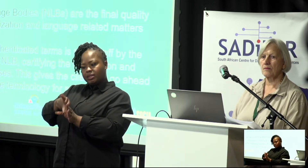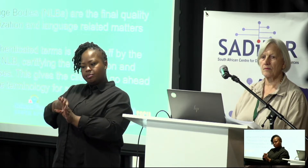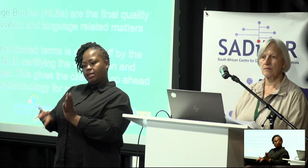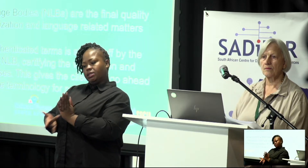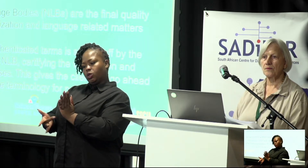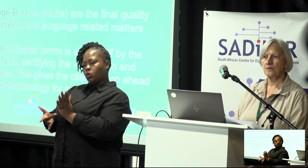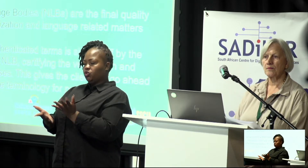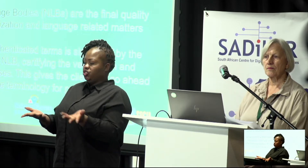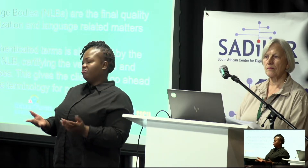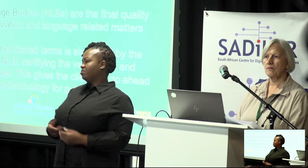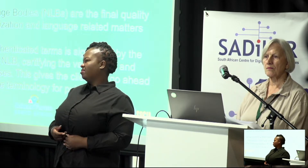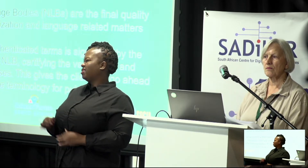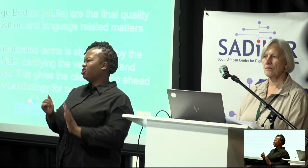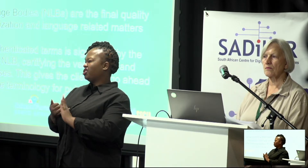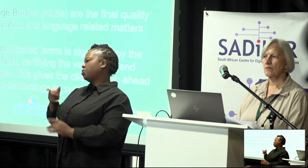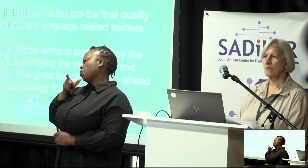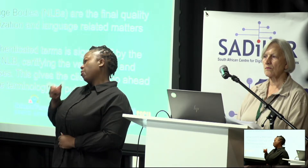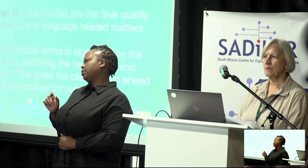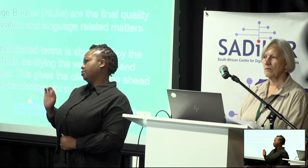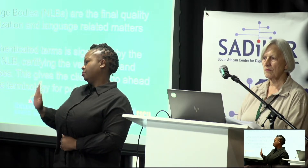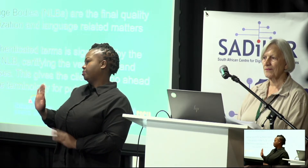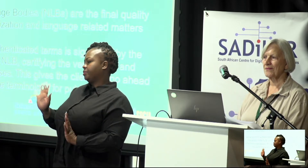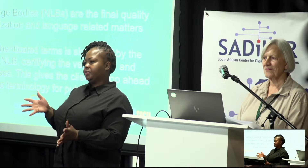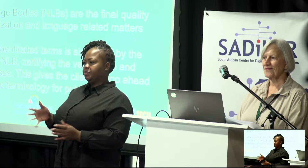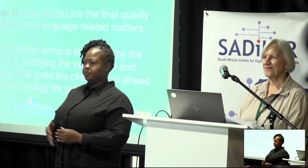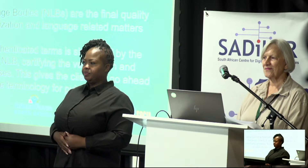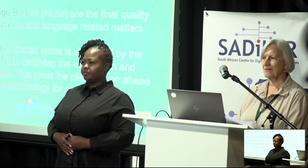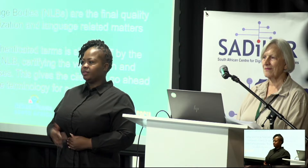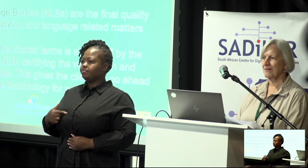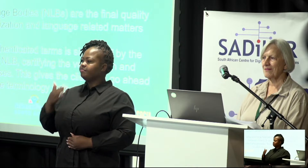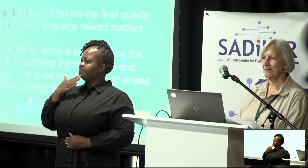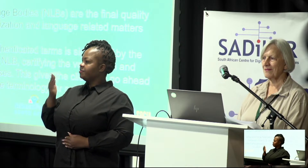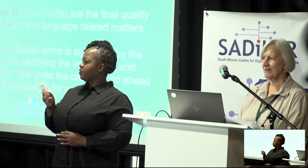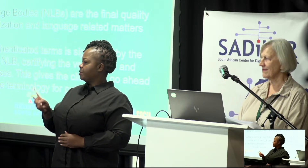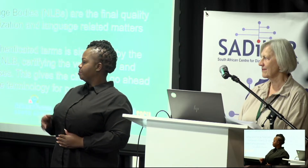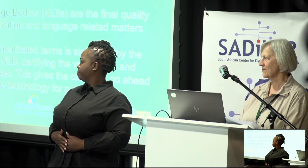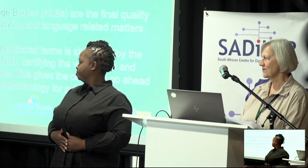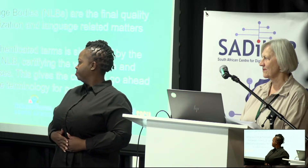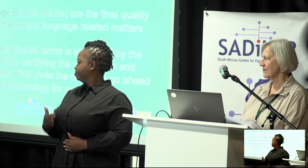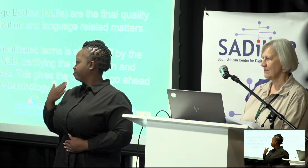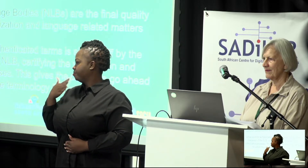just comments on your talk, but once again, thank you very much.